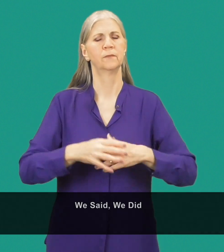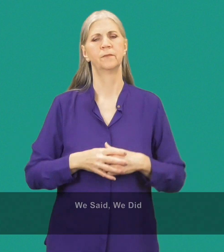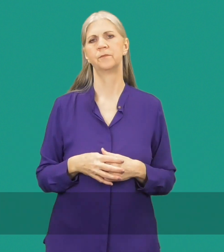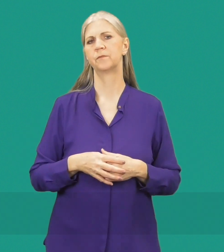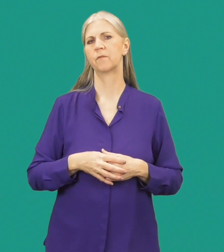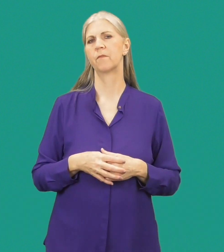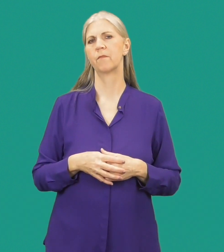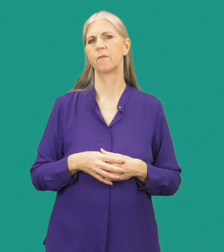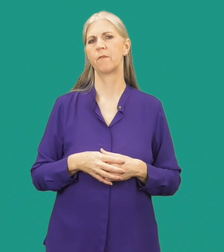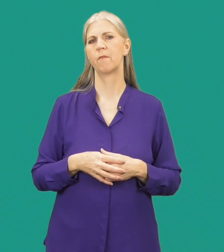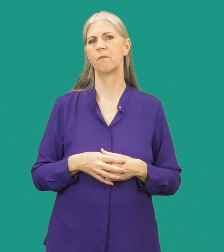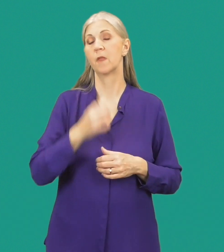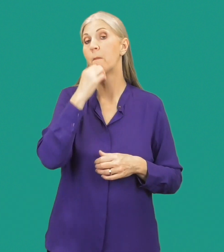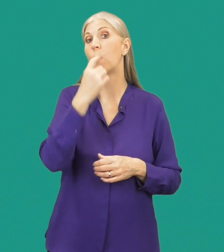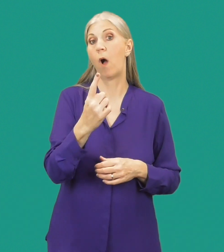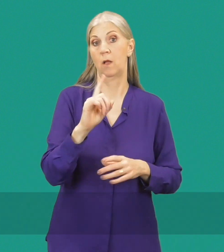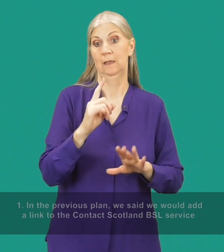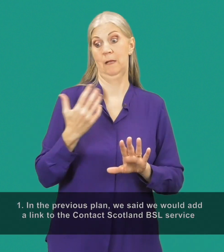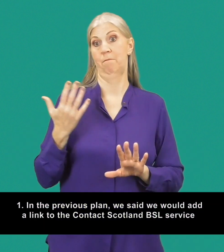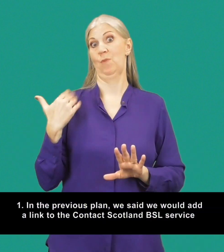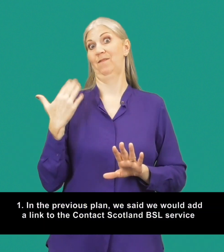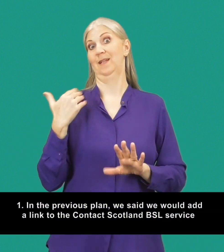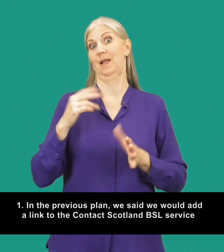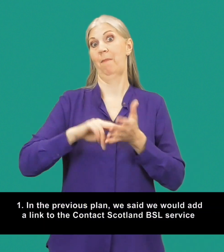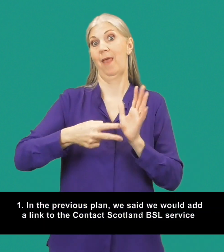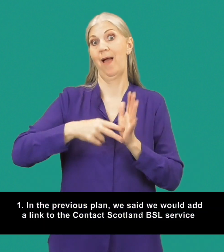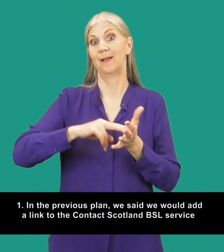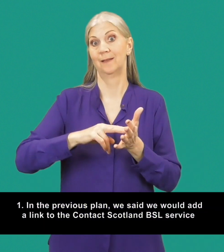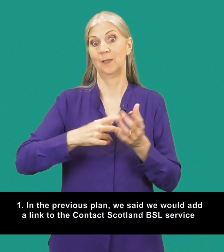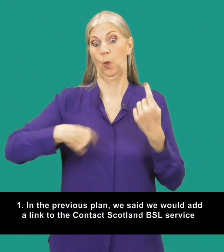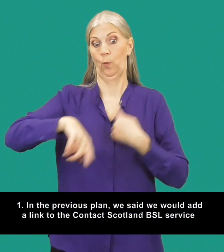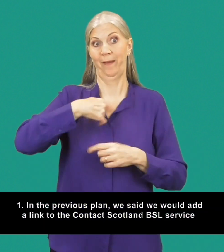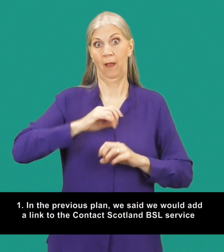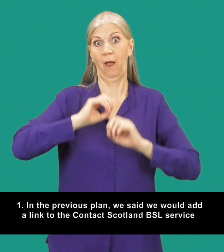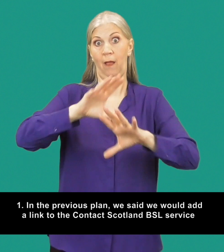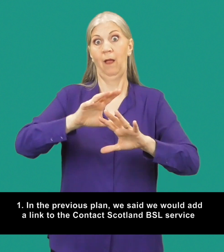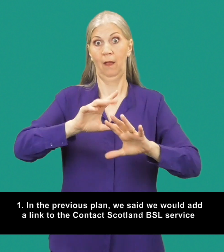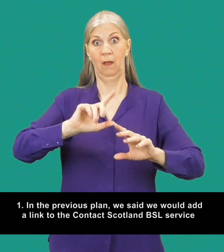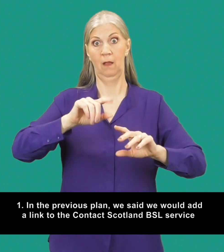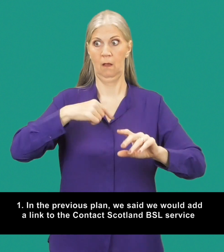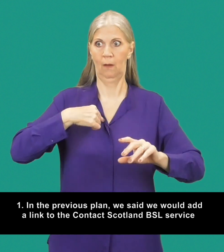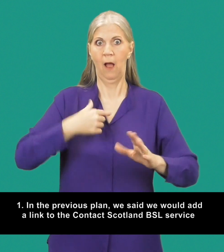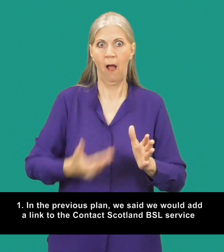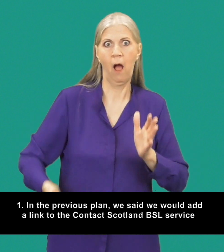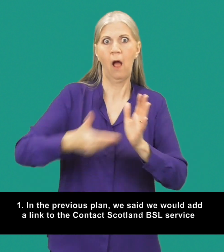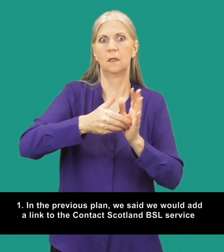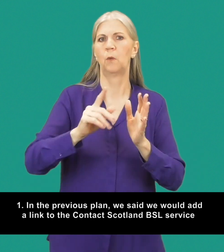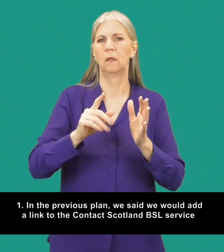Number 1. In the previous plan, we said we would add a link to the Contact Scotland BSL